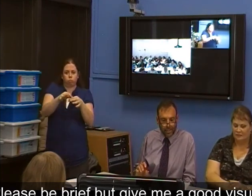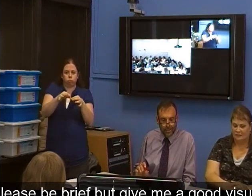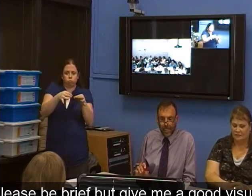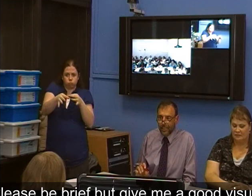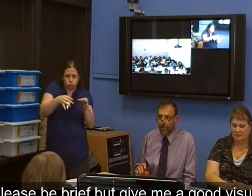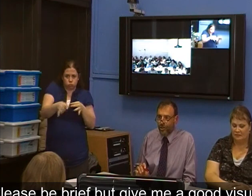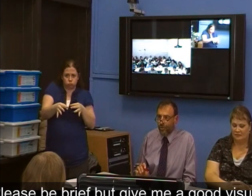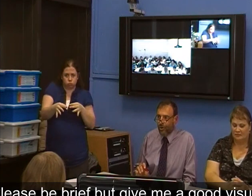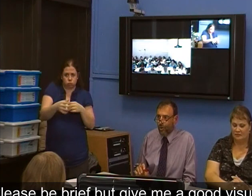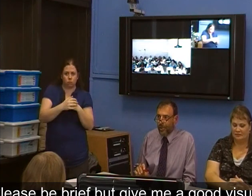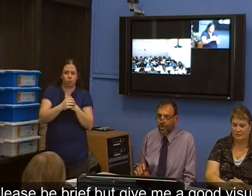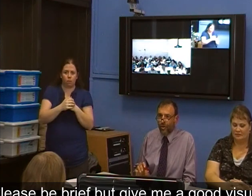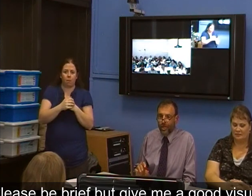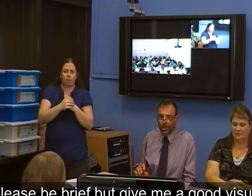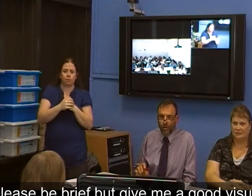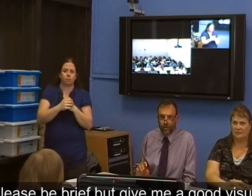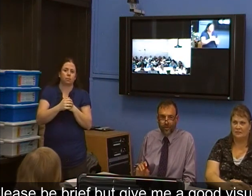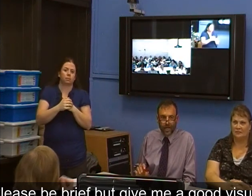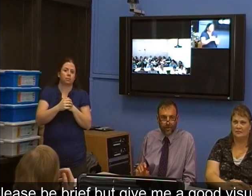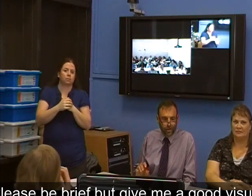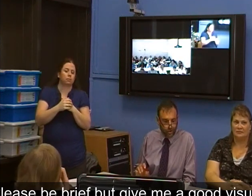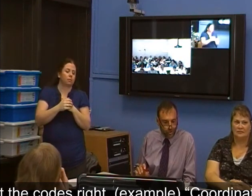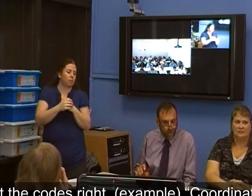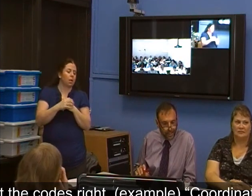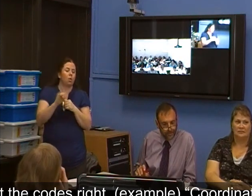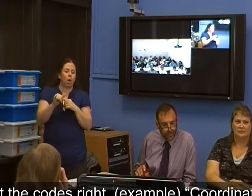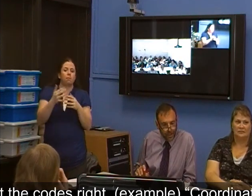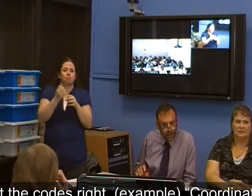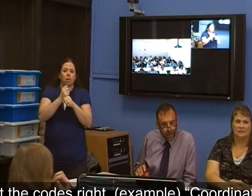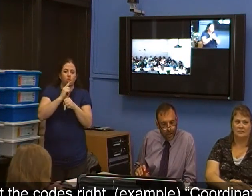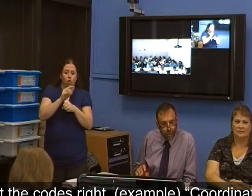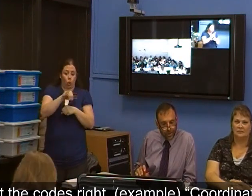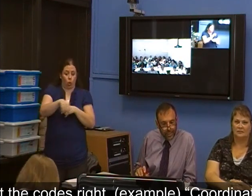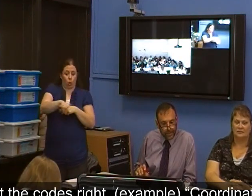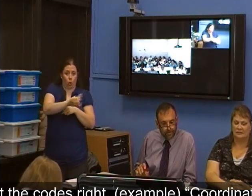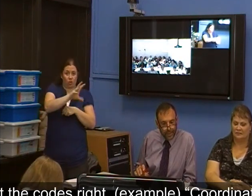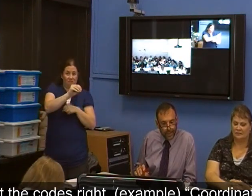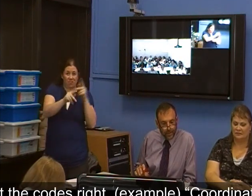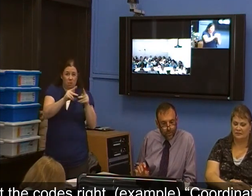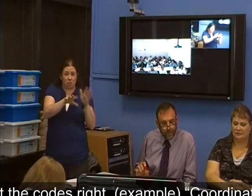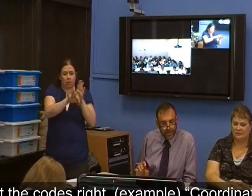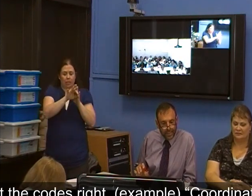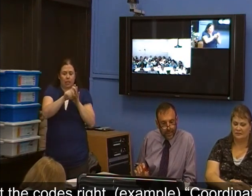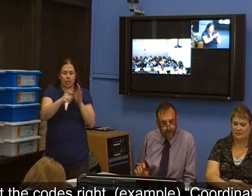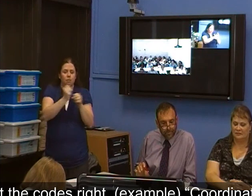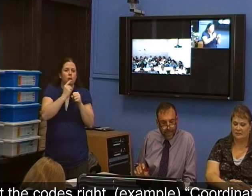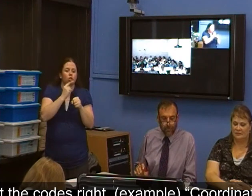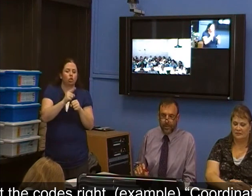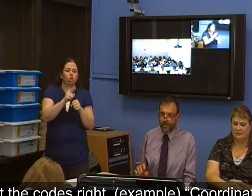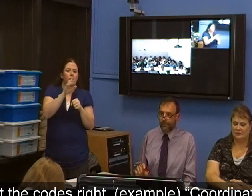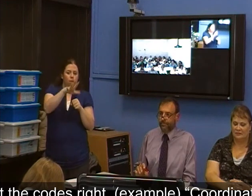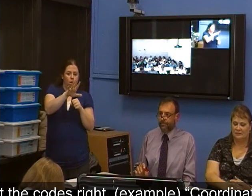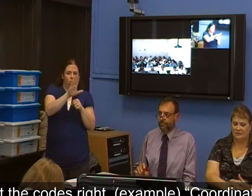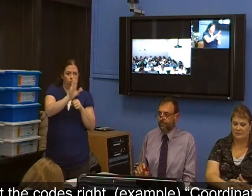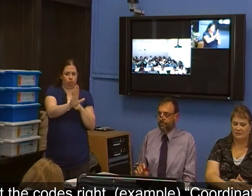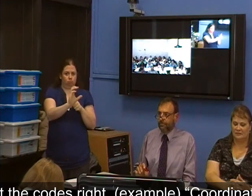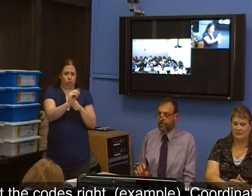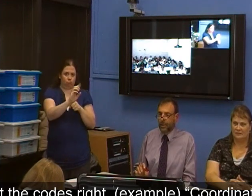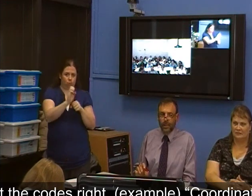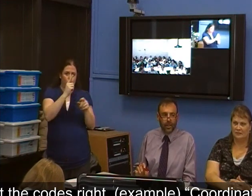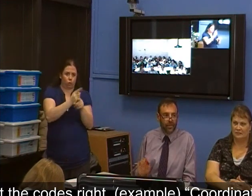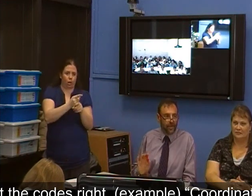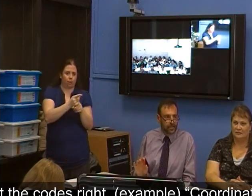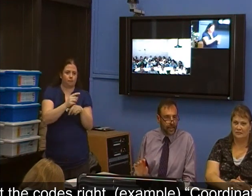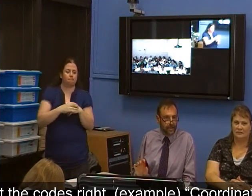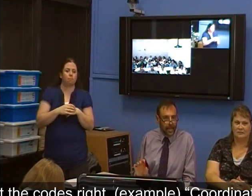exactly what you were doing so I know you've got the codes right. Coordinated meeting with team and parents.